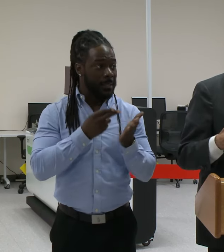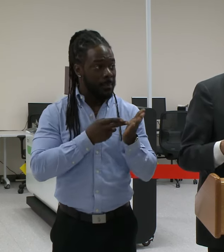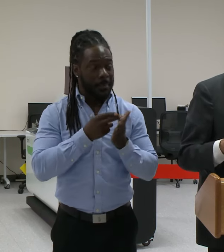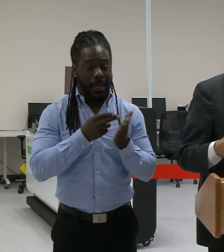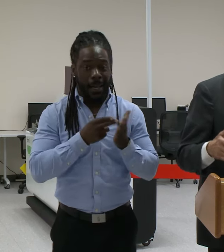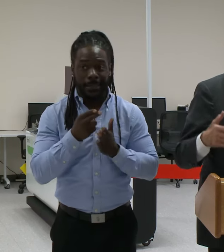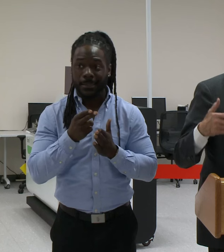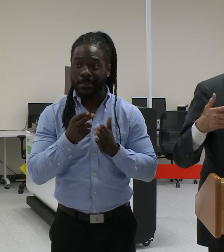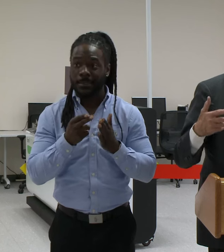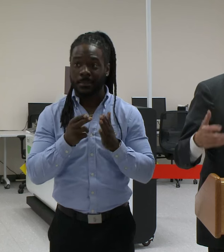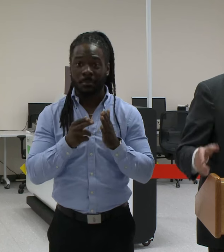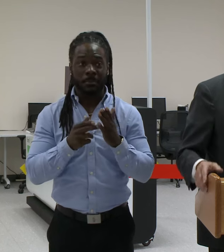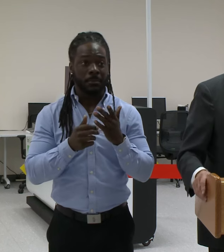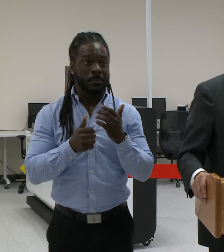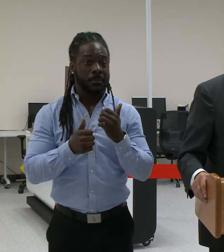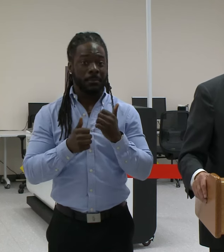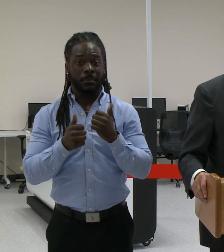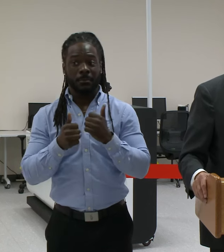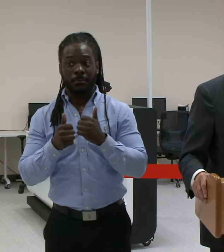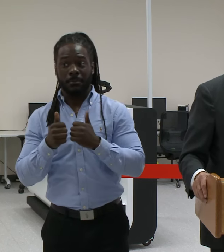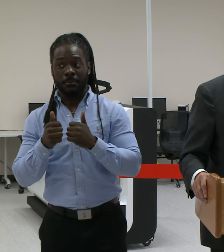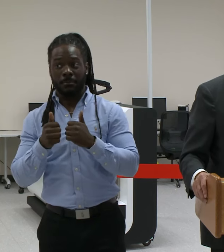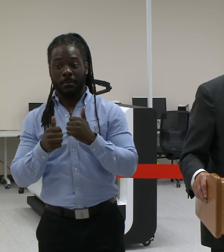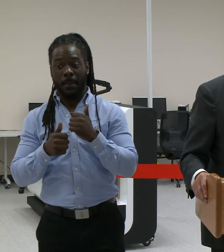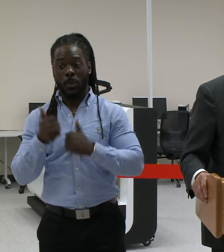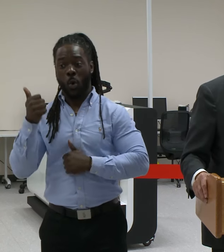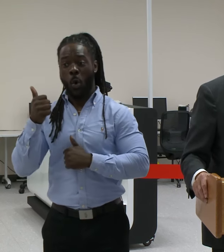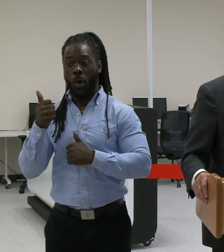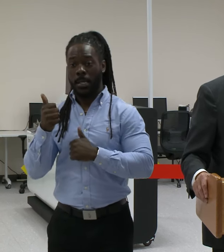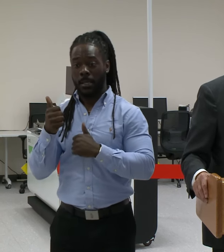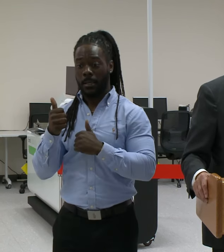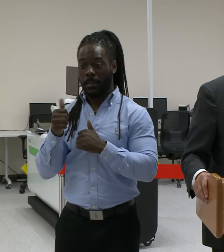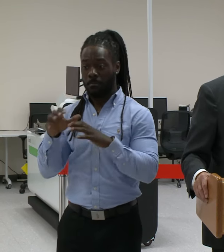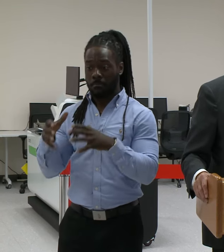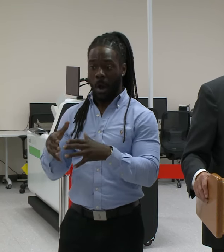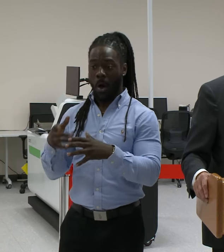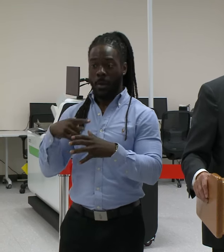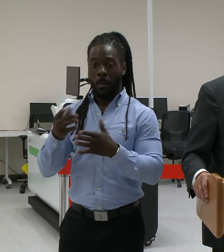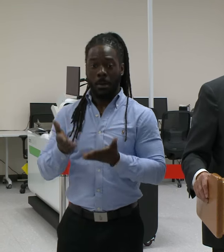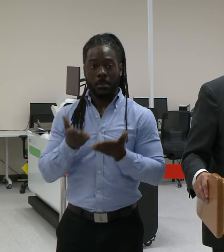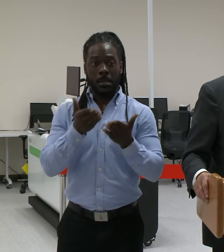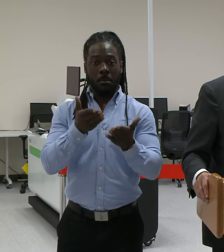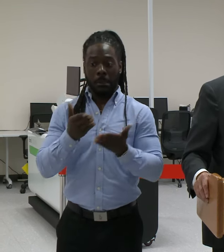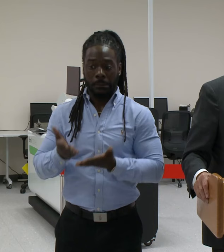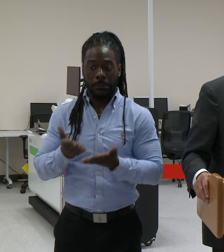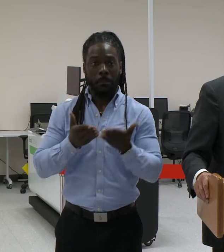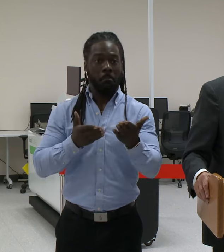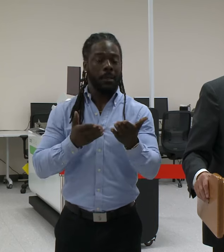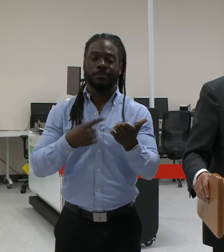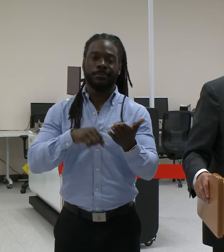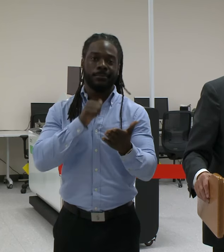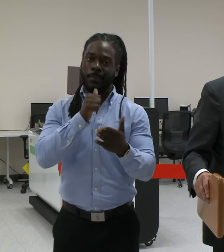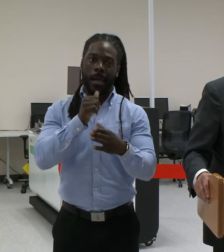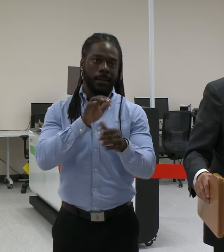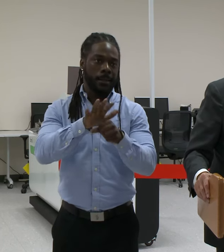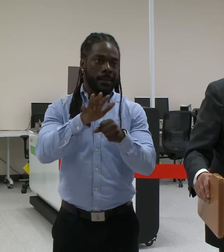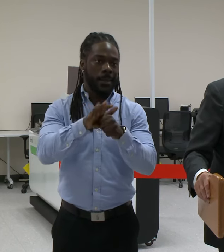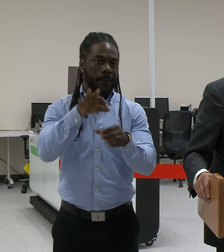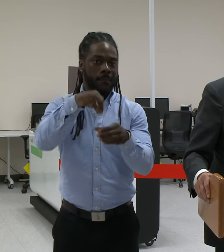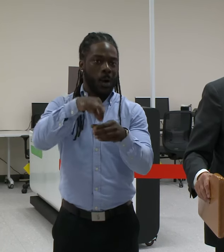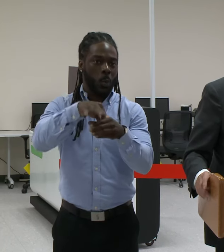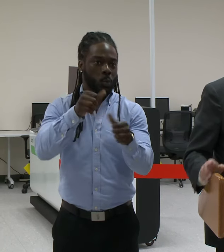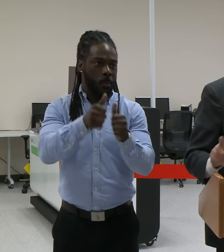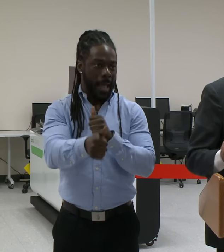And frankly, the majority party put it on a number of times and did not get the votes to pass it.